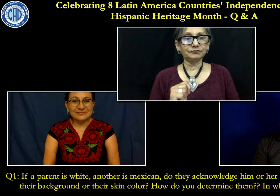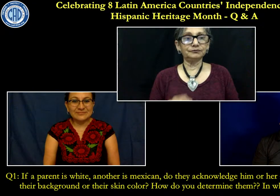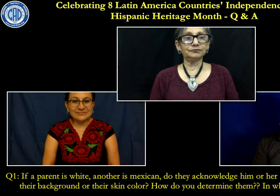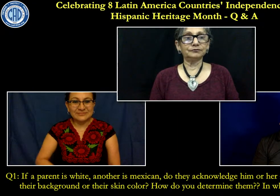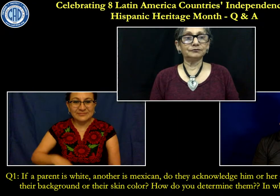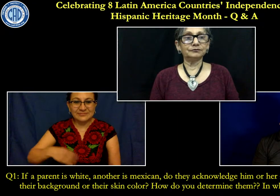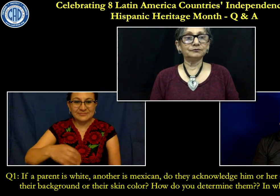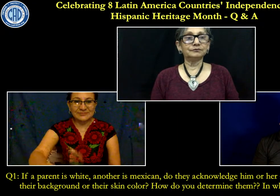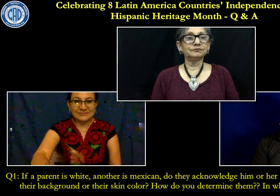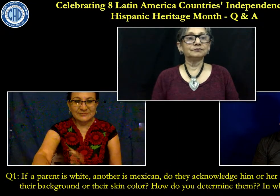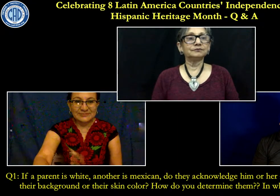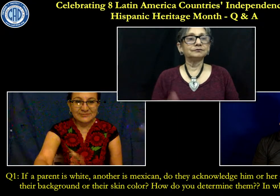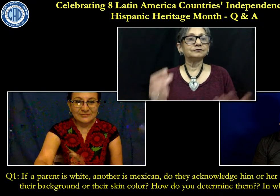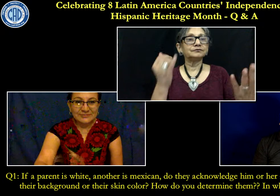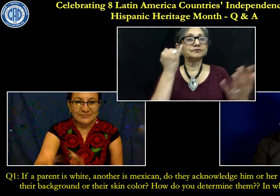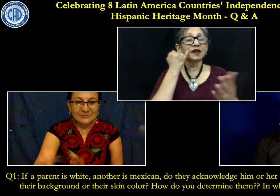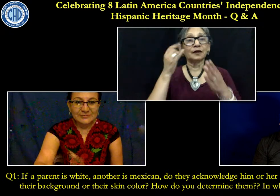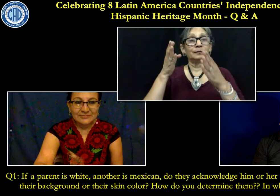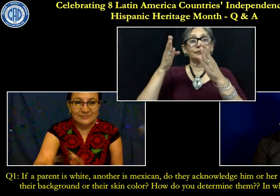is,